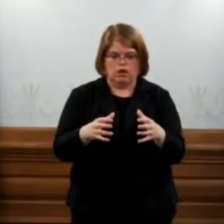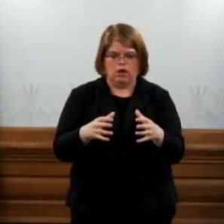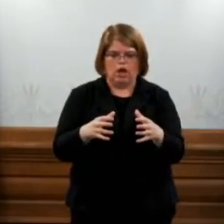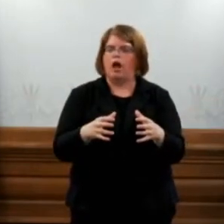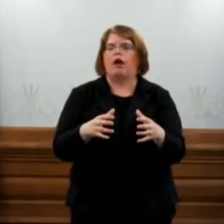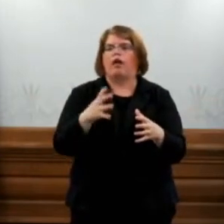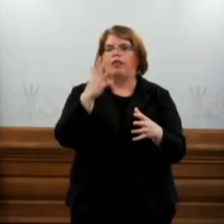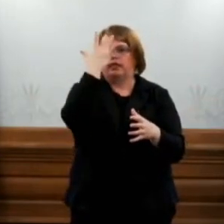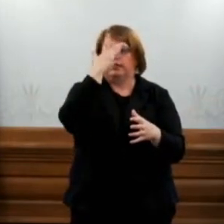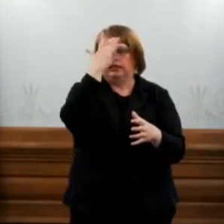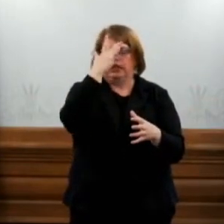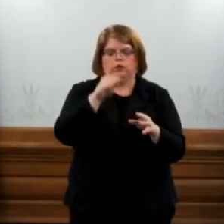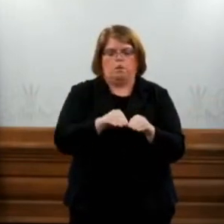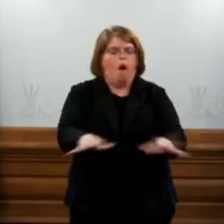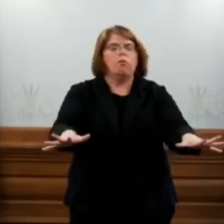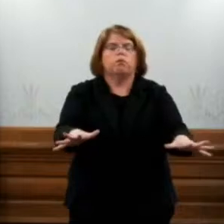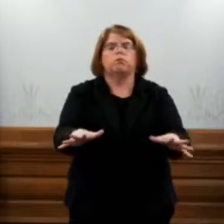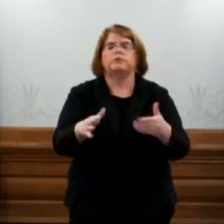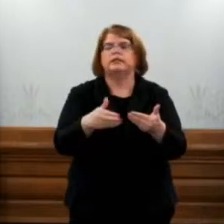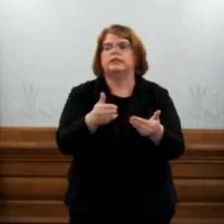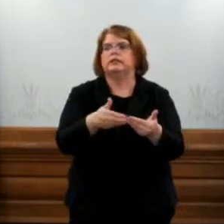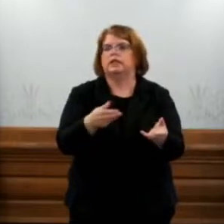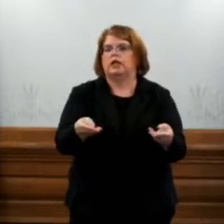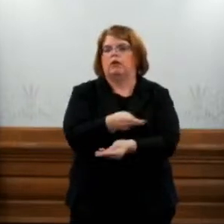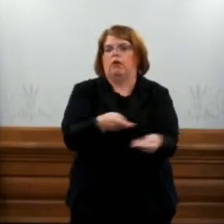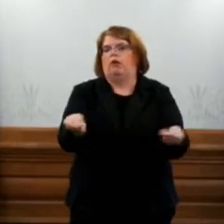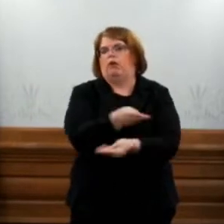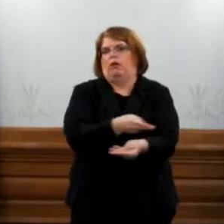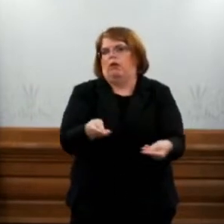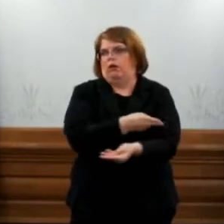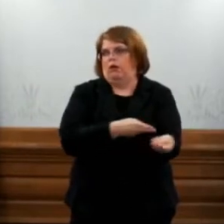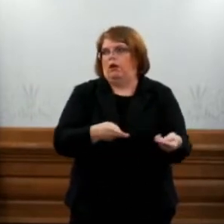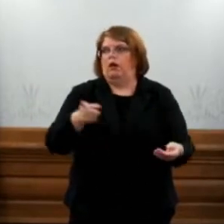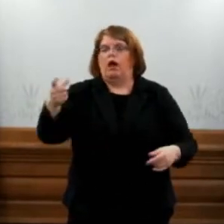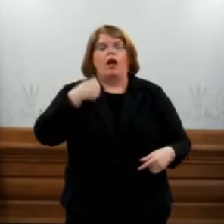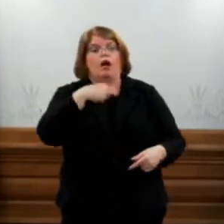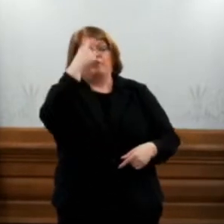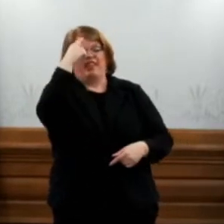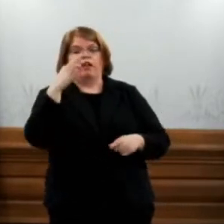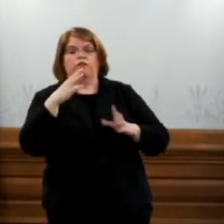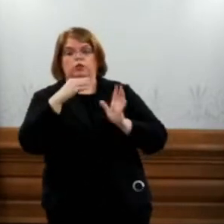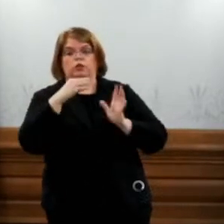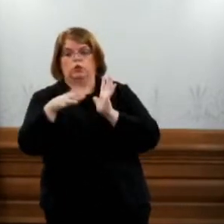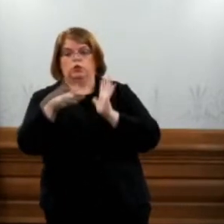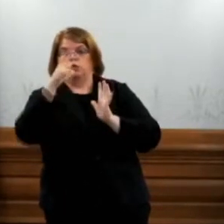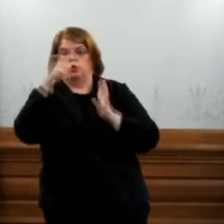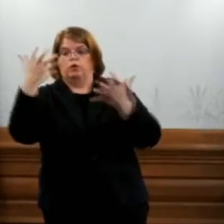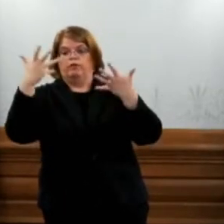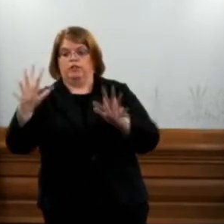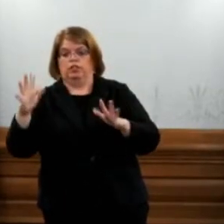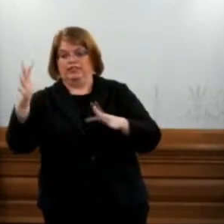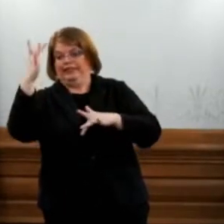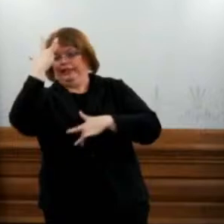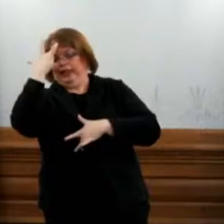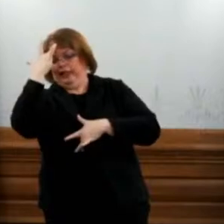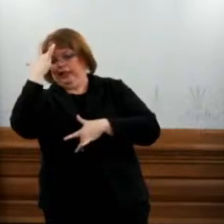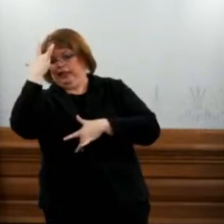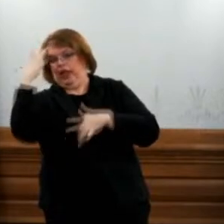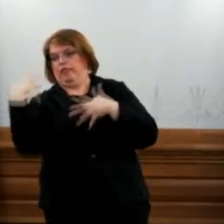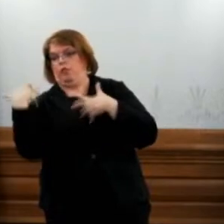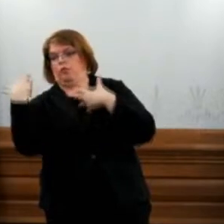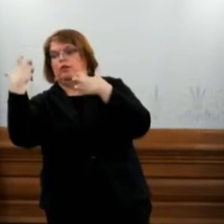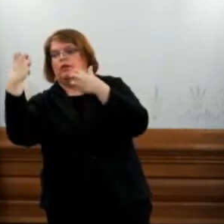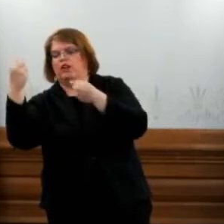spreads easily among them. I'm thinking specifically of students who have had the disease and have recovered. Are there concerns with